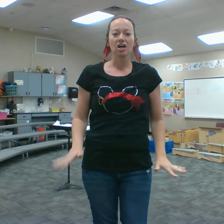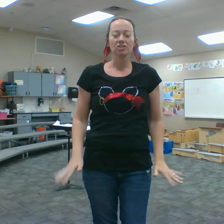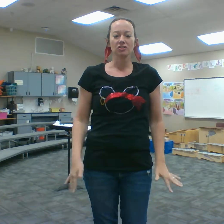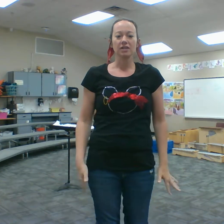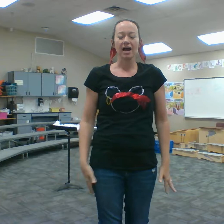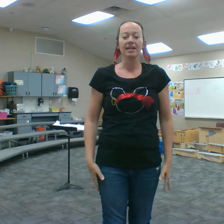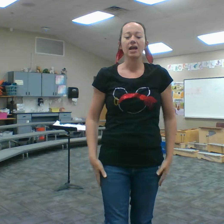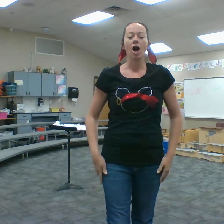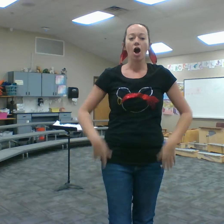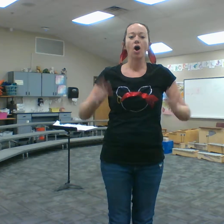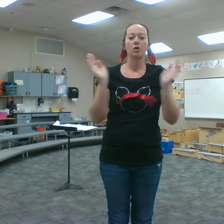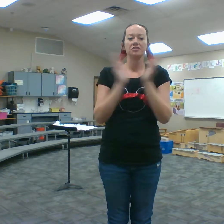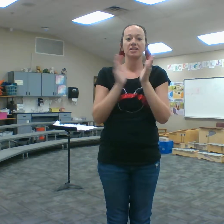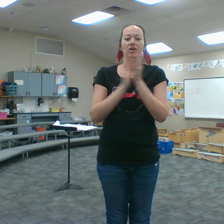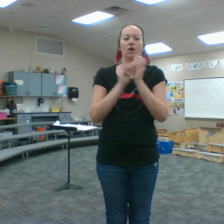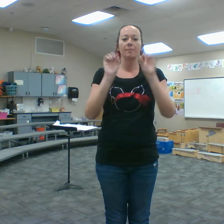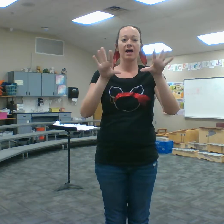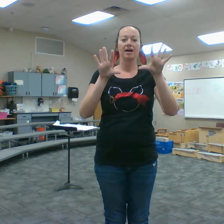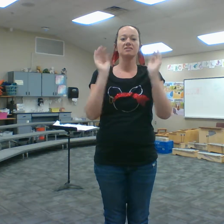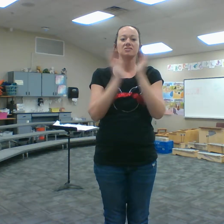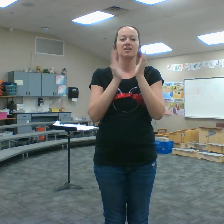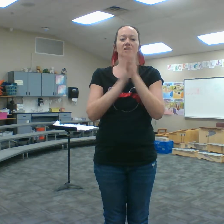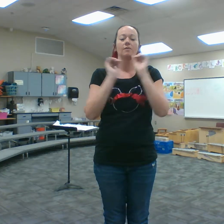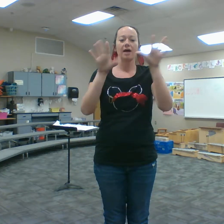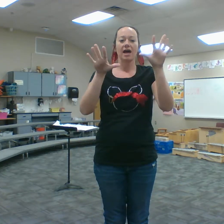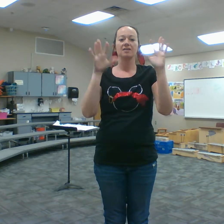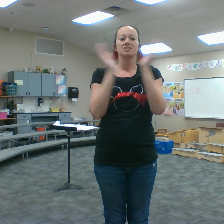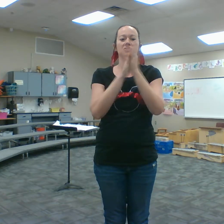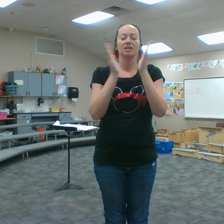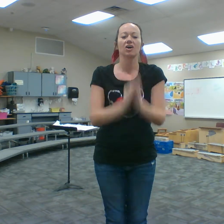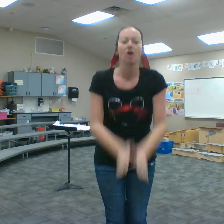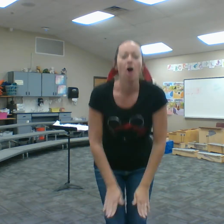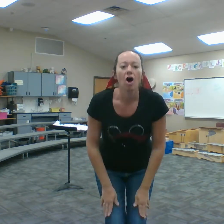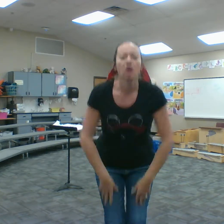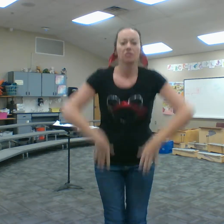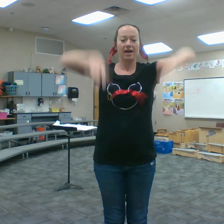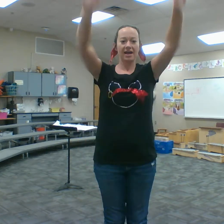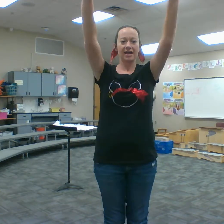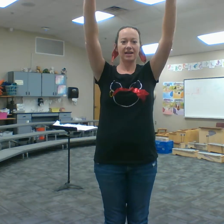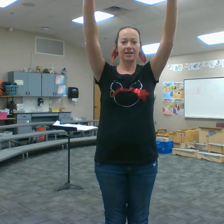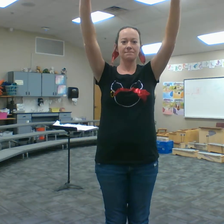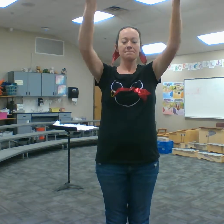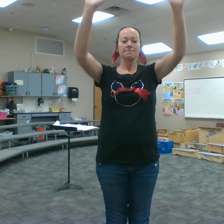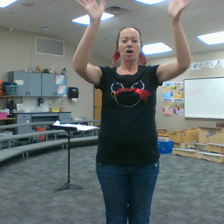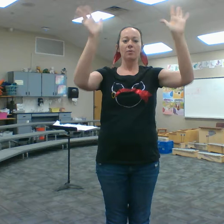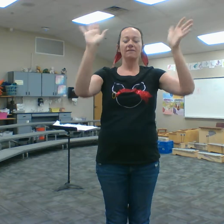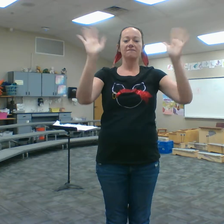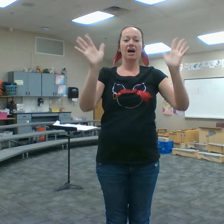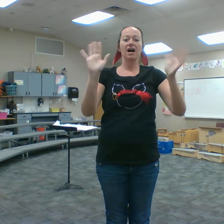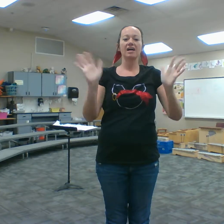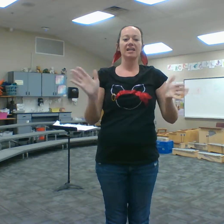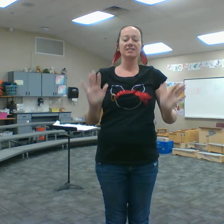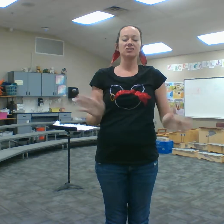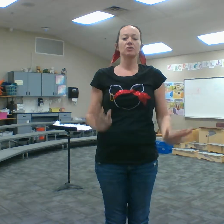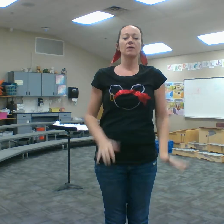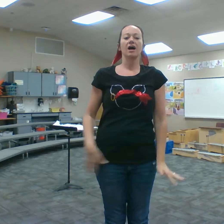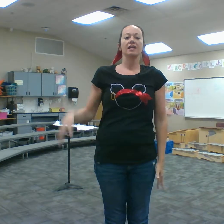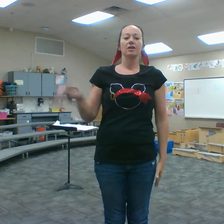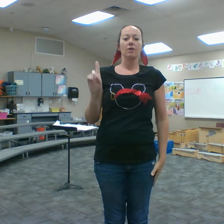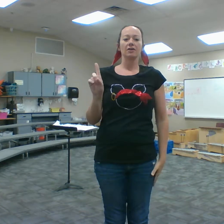well tonight. Oh, jingle bells, jingle bells, jingle hall hooray, Oh, what fun it is to ride and a one